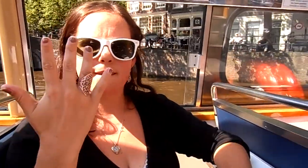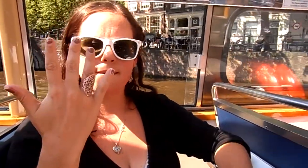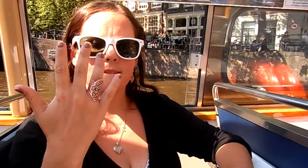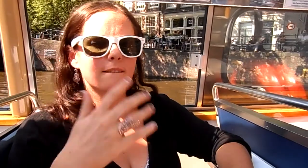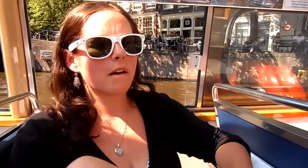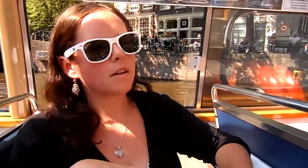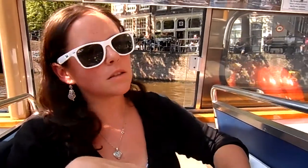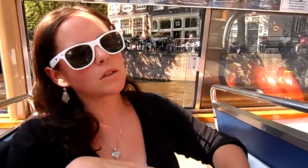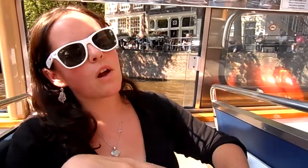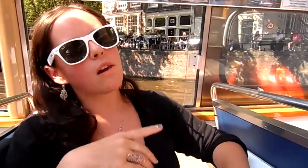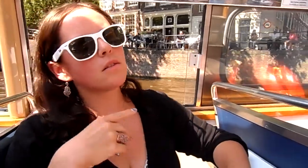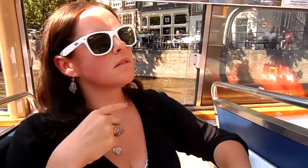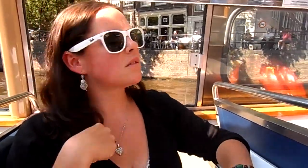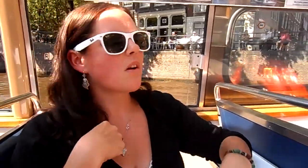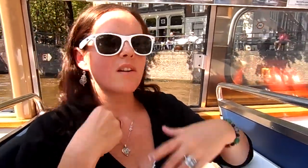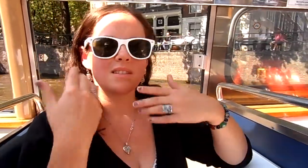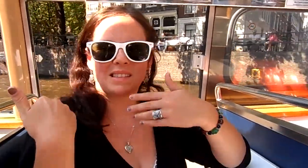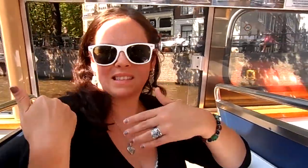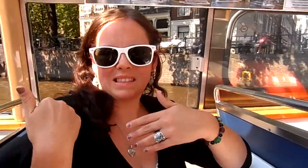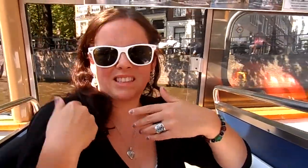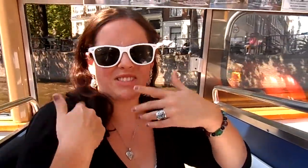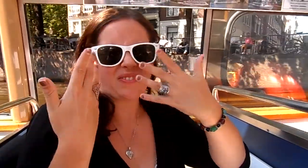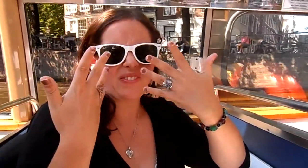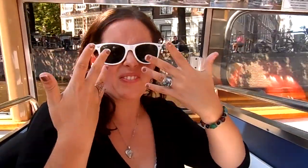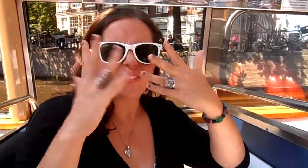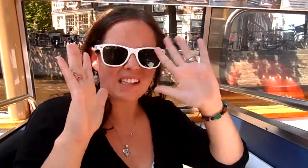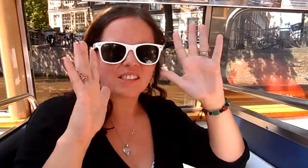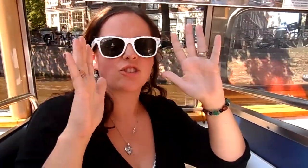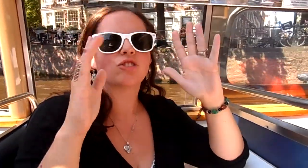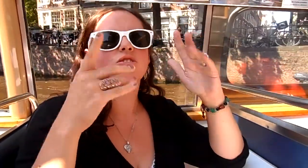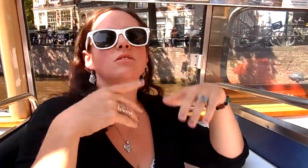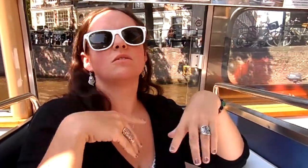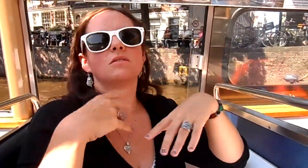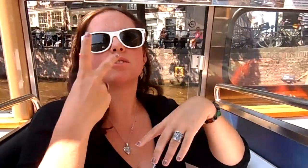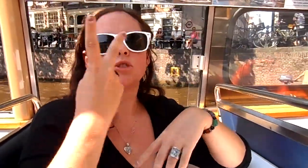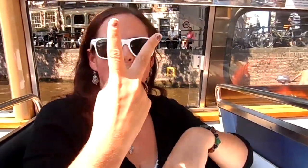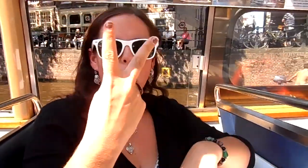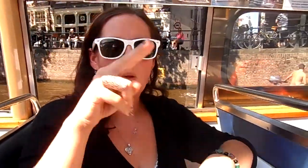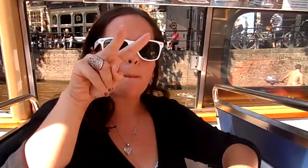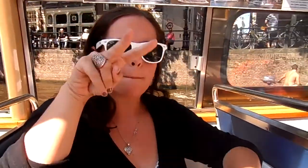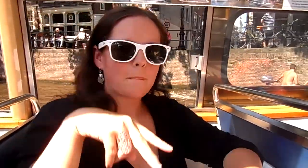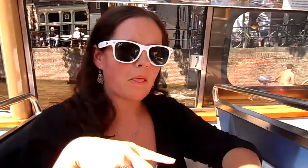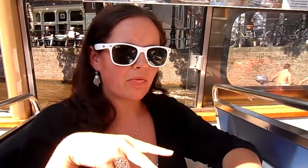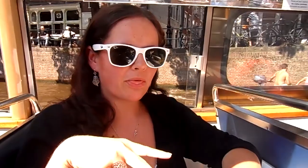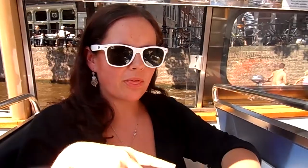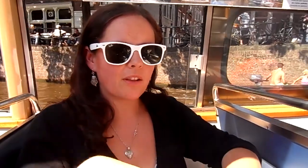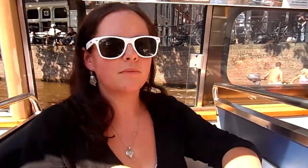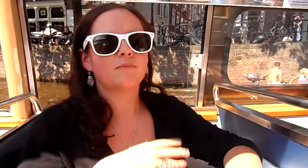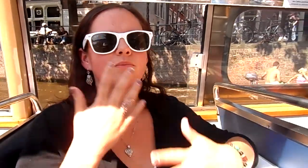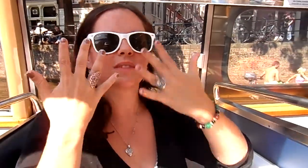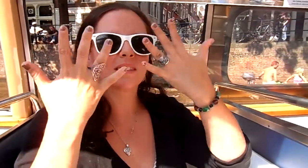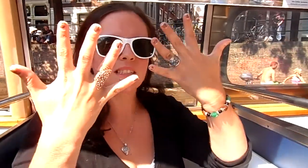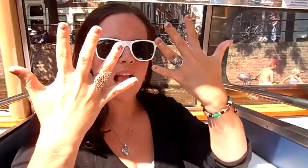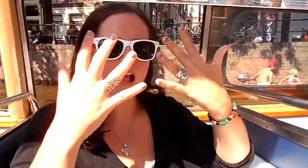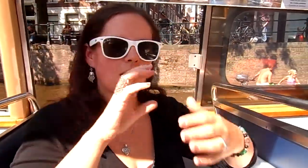canal were taxed on their width. Consequently, people tried to build houses as narrow and as deep as